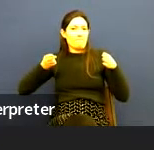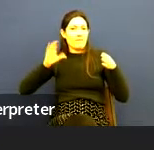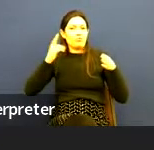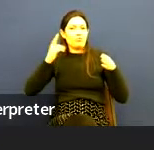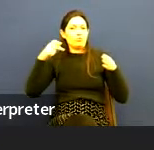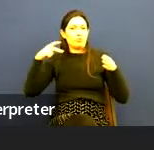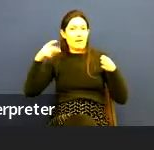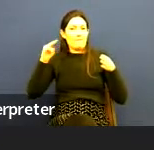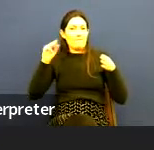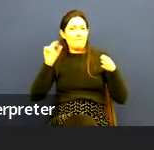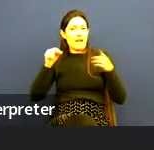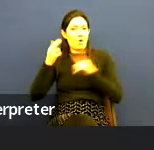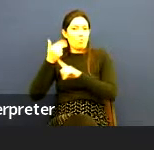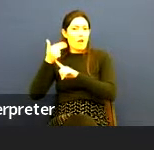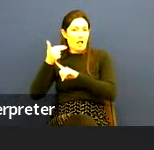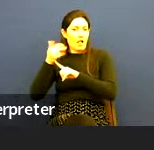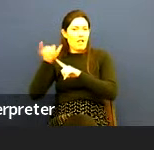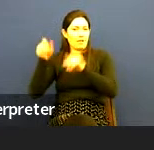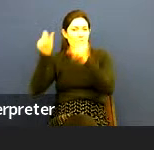site. Next slide.